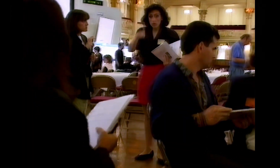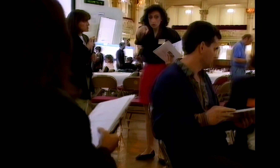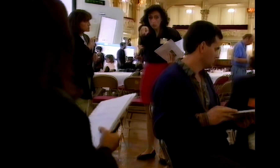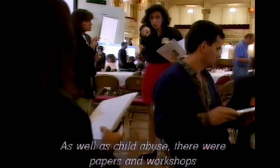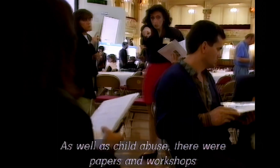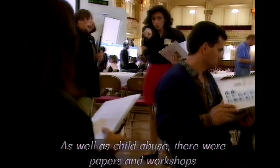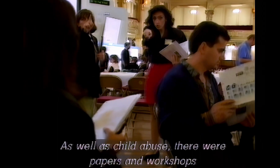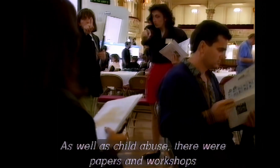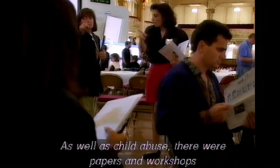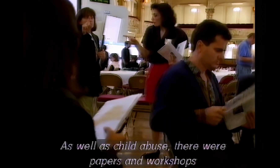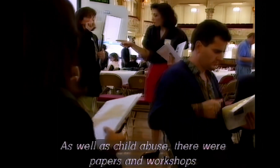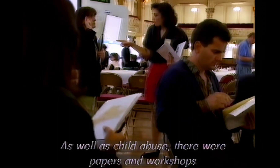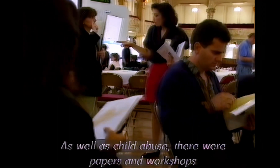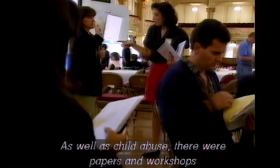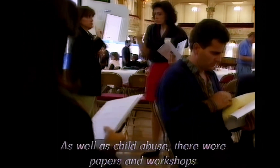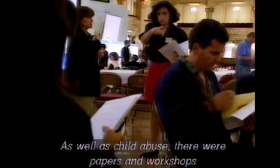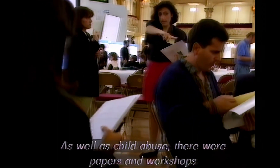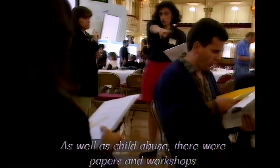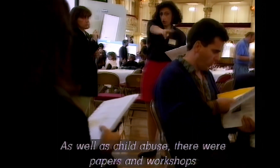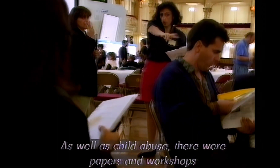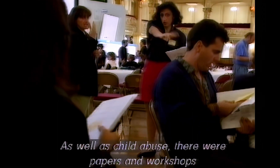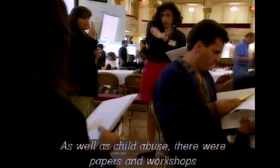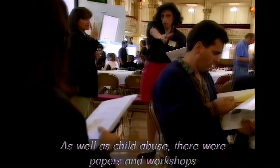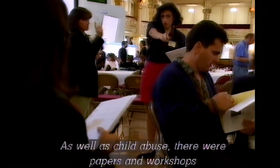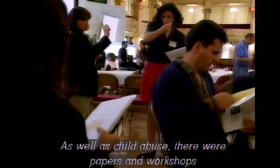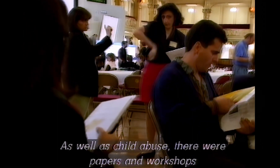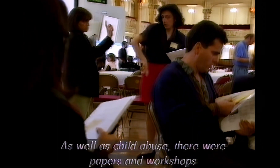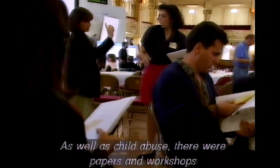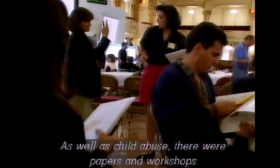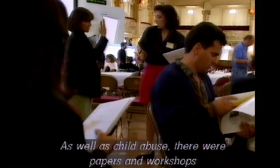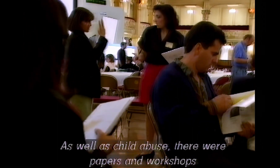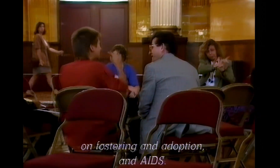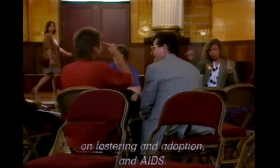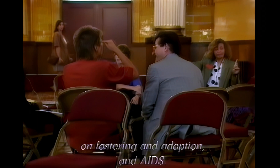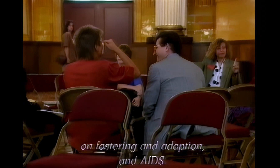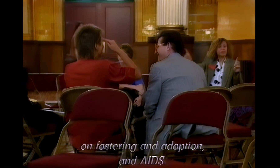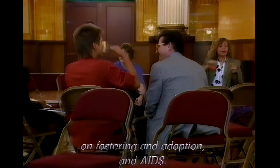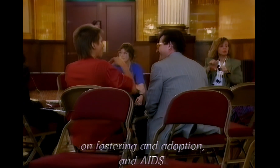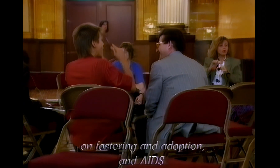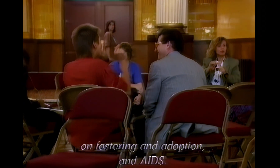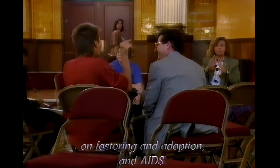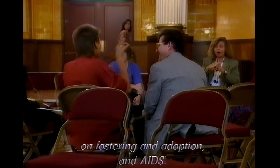As well as child abuse, there were papers and workshops on fostering and adoption and AIDS.